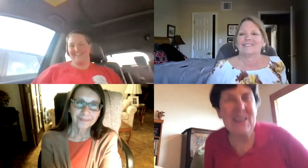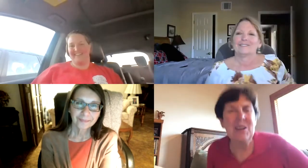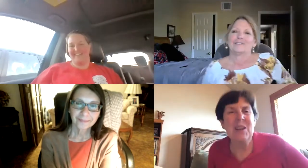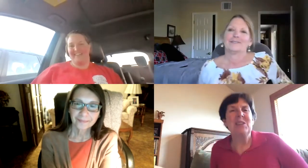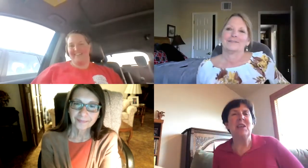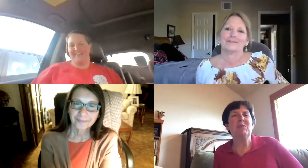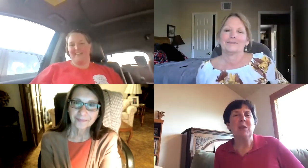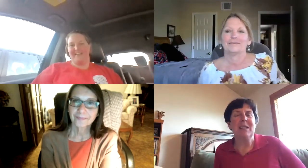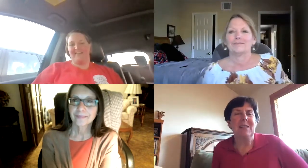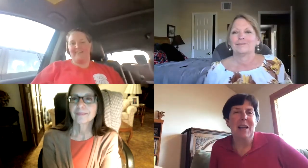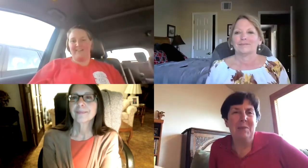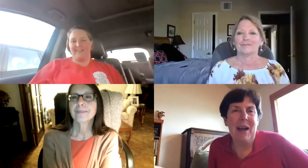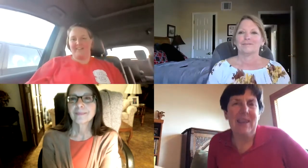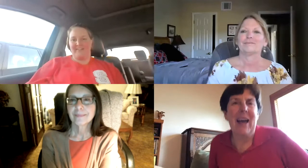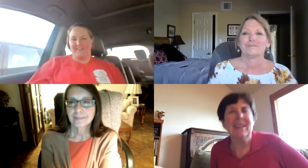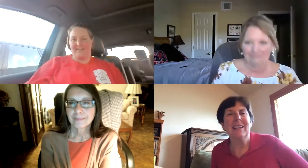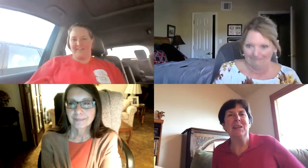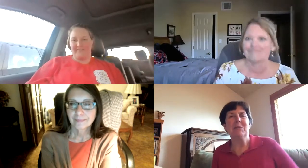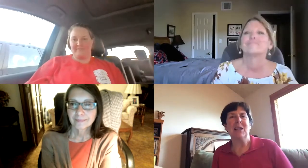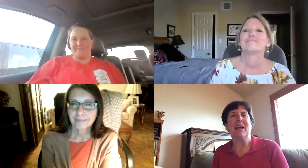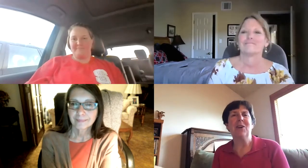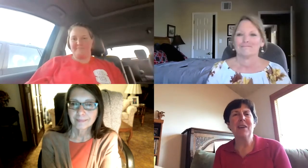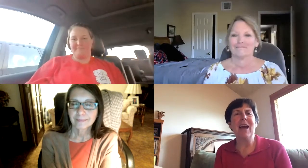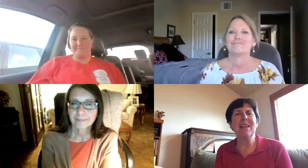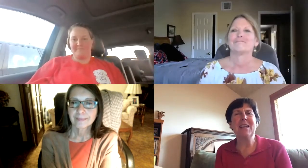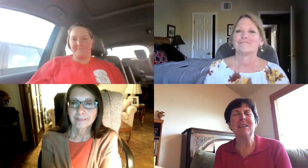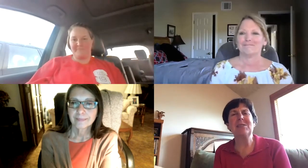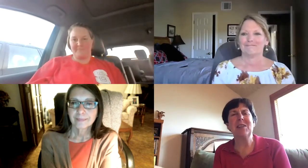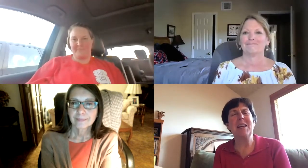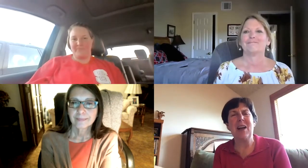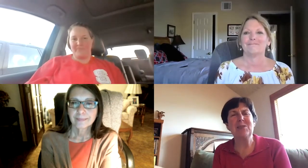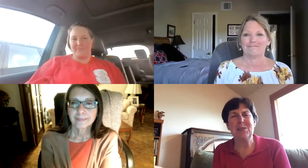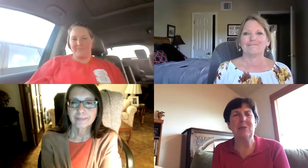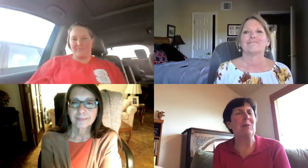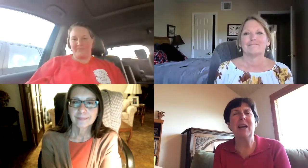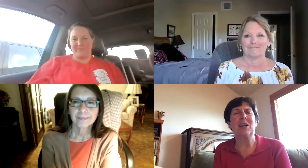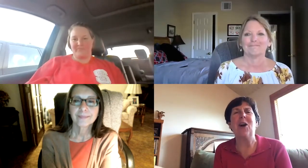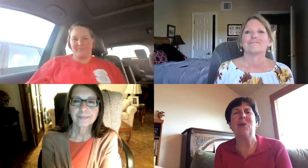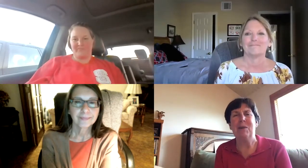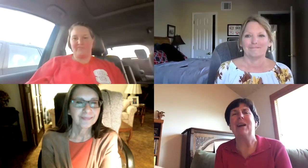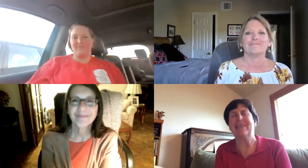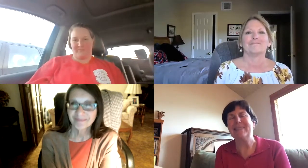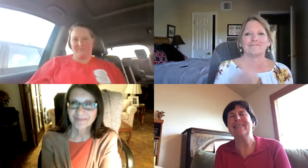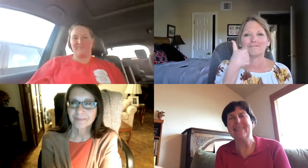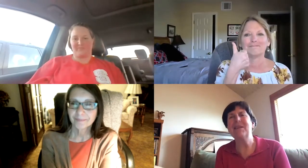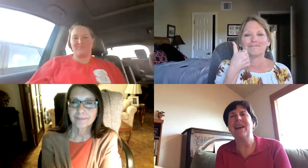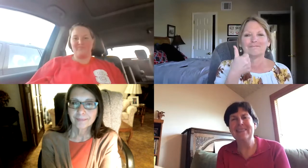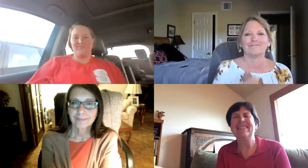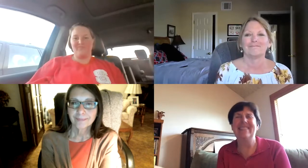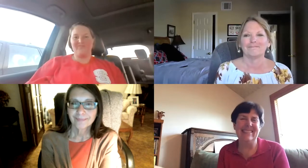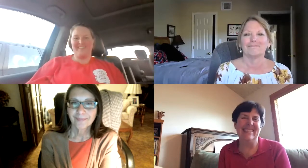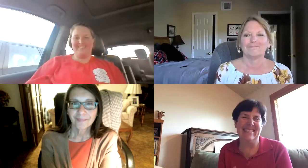Yeah, Steve's pretty excited about that. He was like, oh yeah, they ski, Allison said, we gotta go. I'm like,